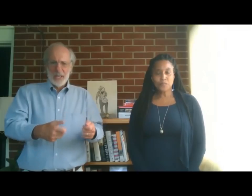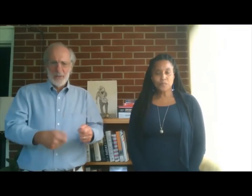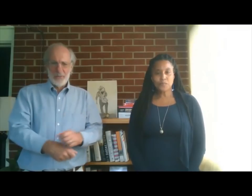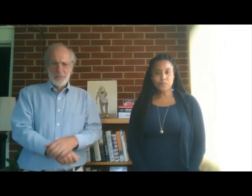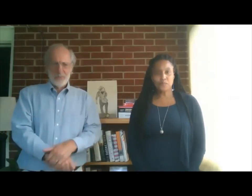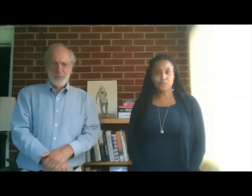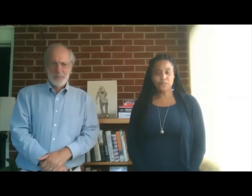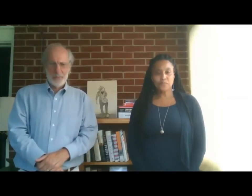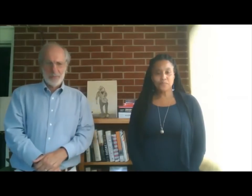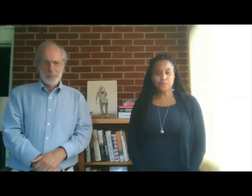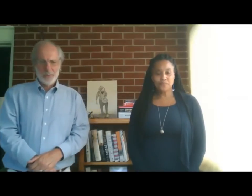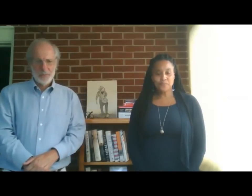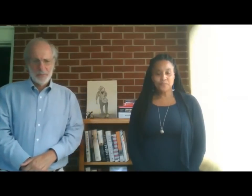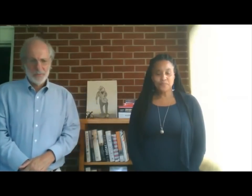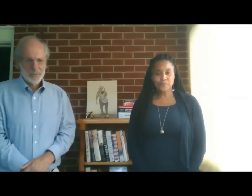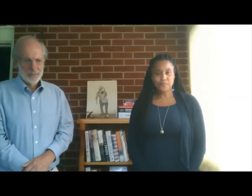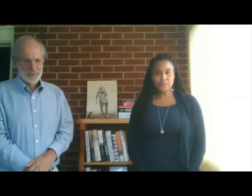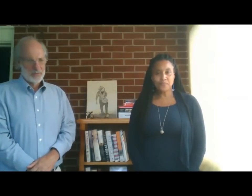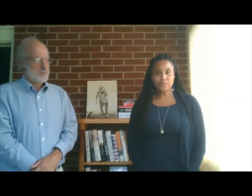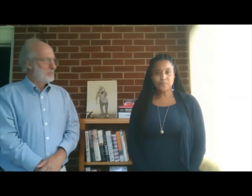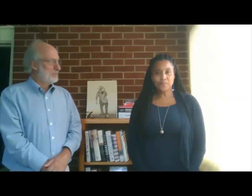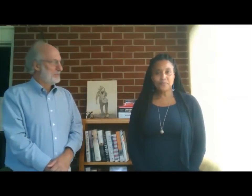Video game.